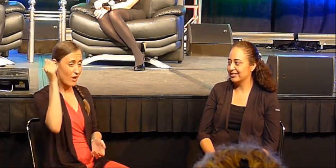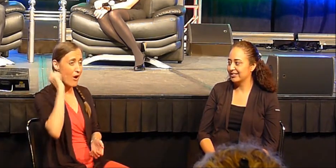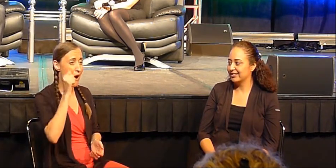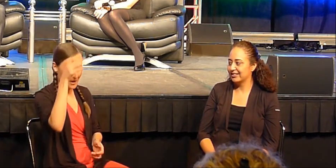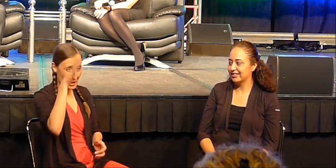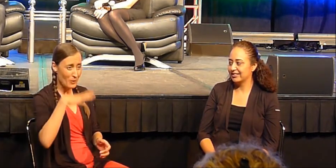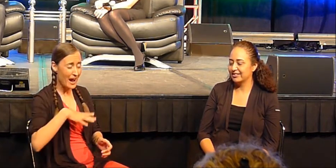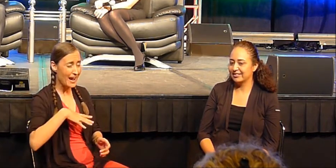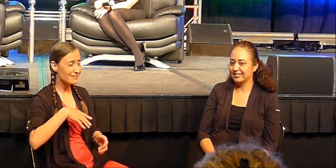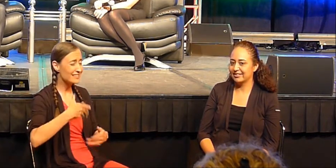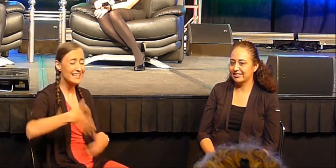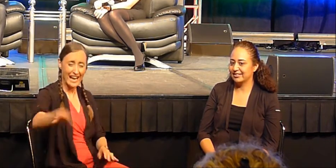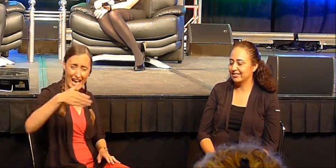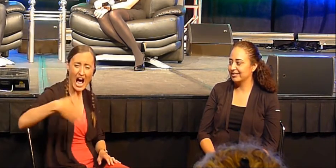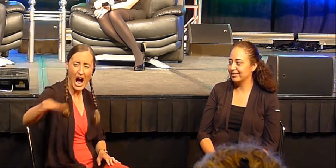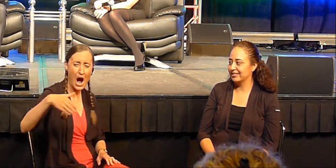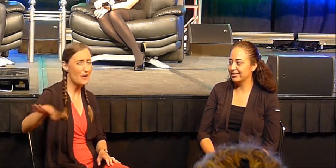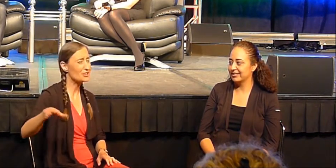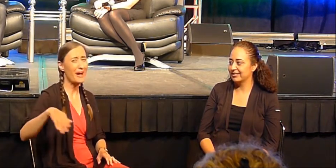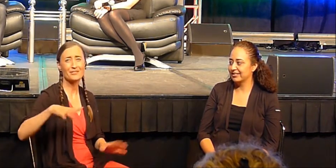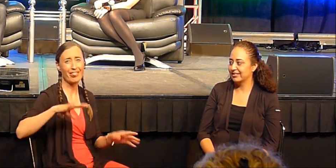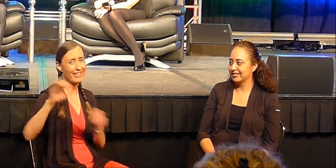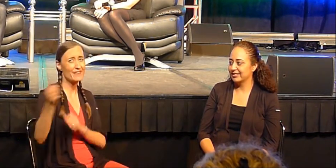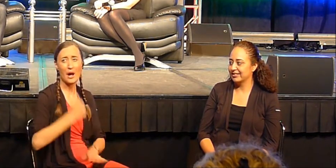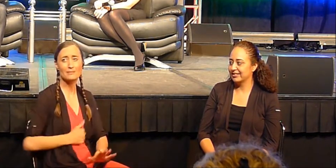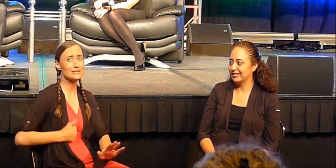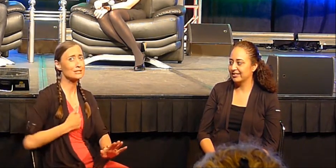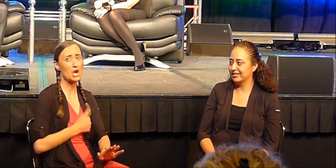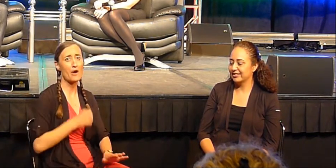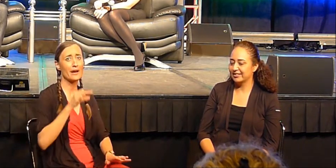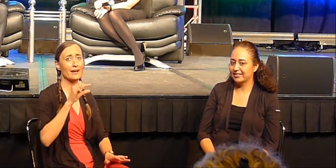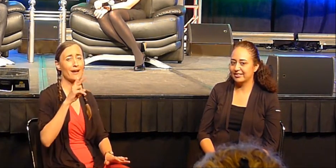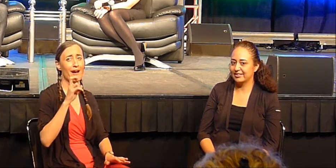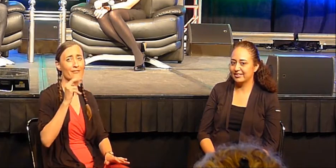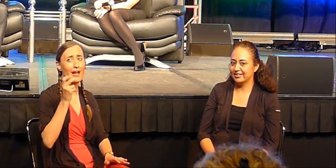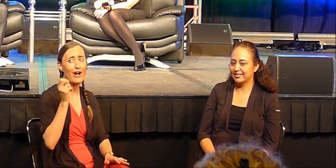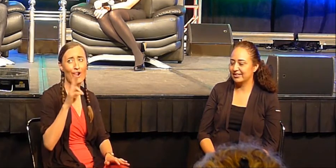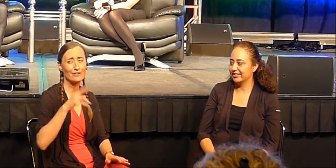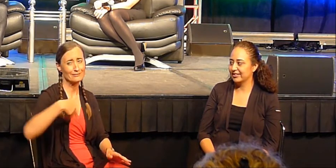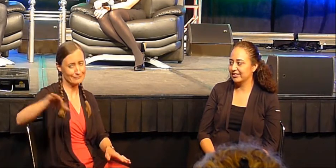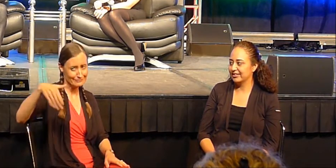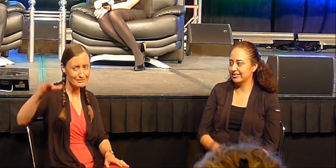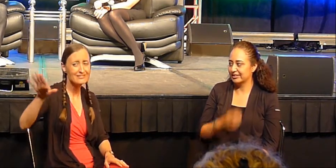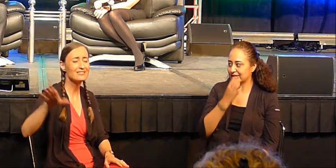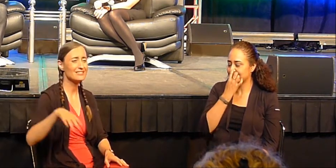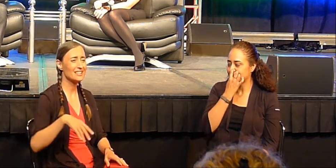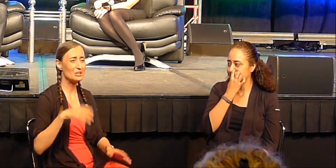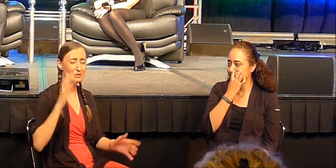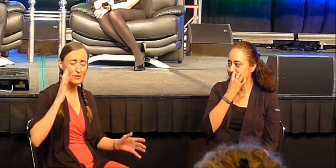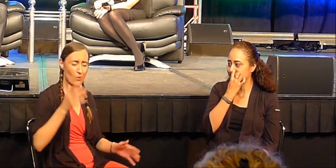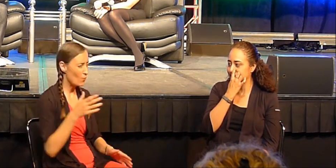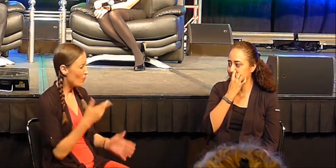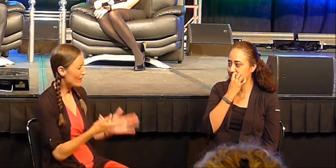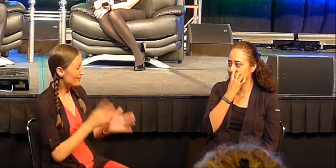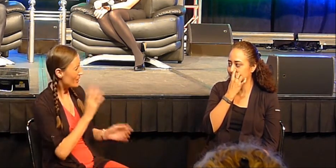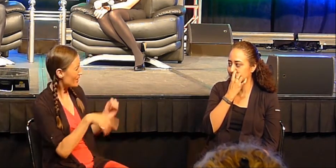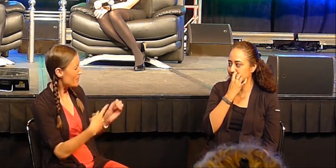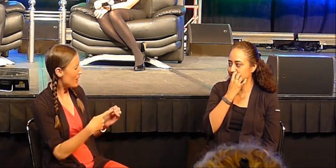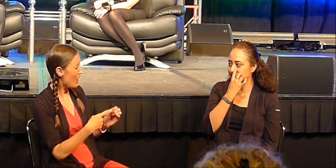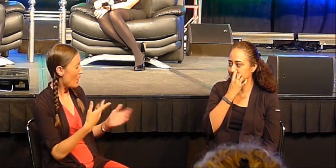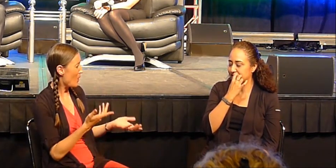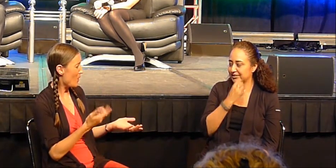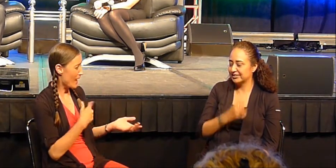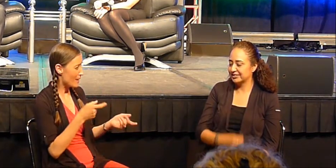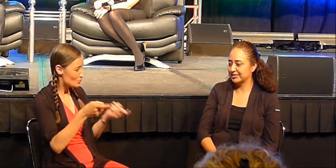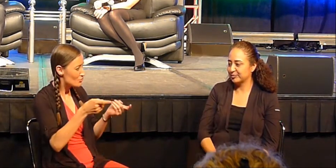set. He says, I'm sorry, Governor, you're ruining the tape. I'll have to be off the soundstage. And Rob says, what are you talking about? I got to direct